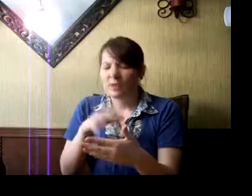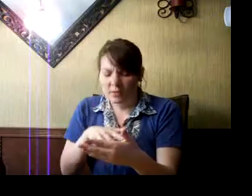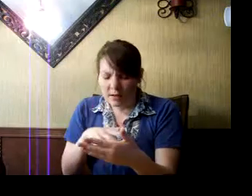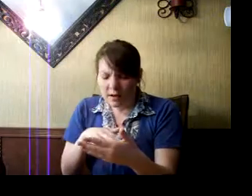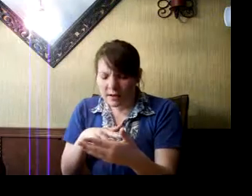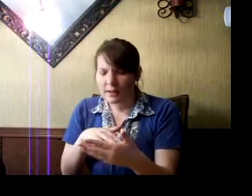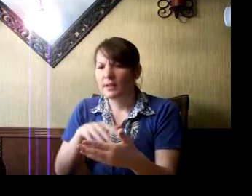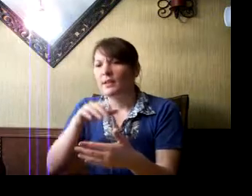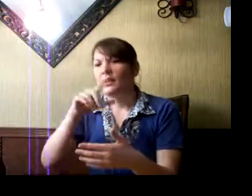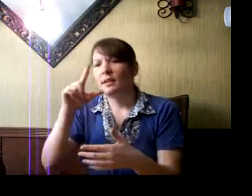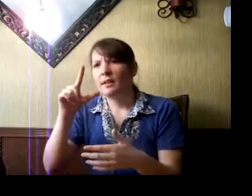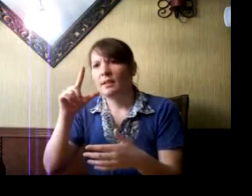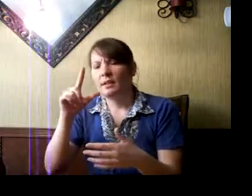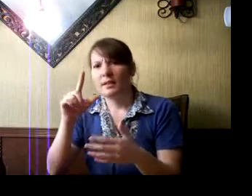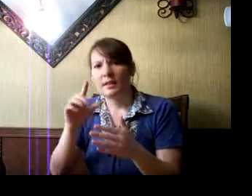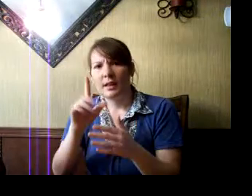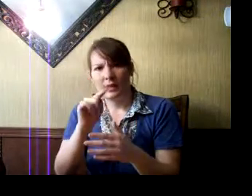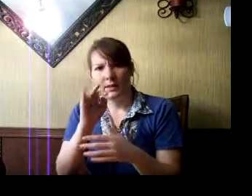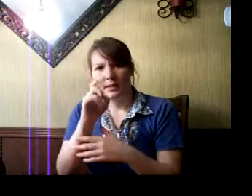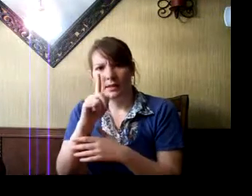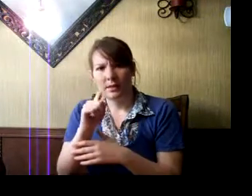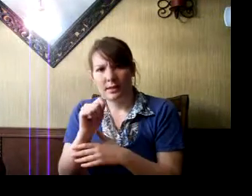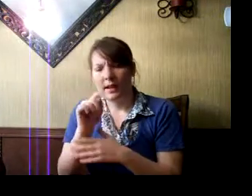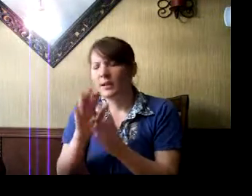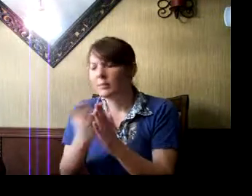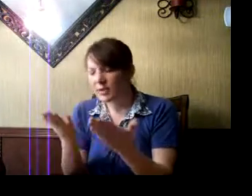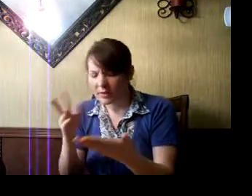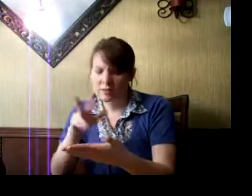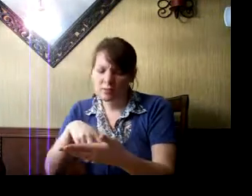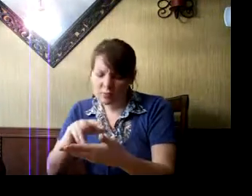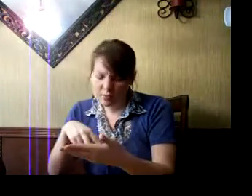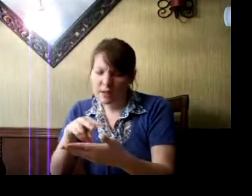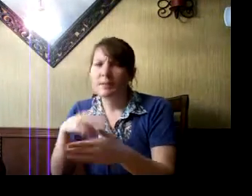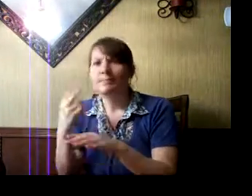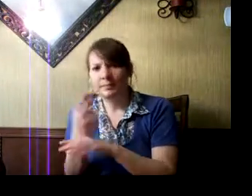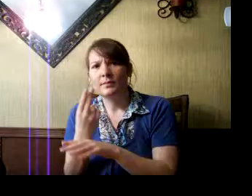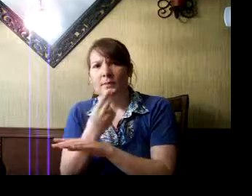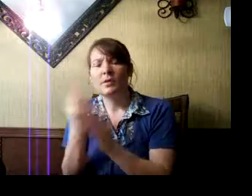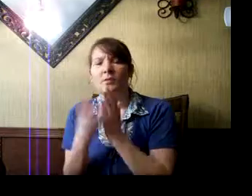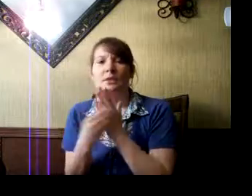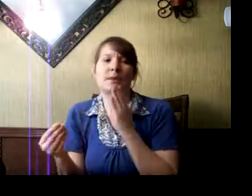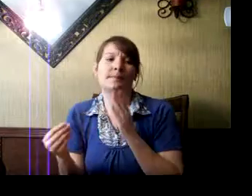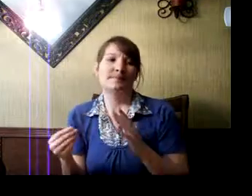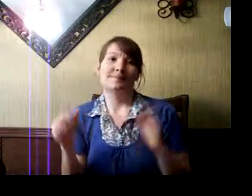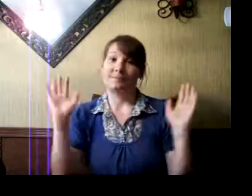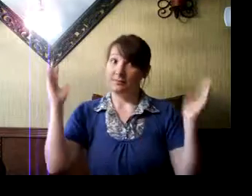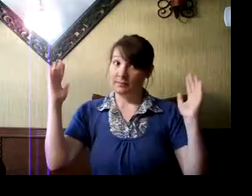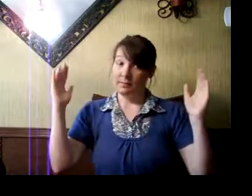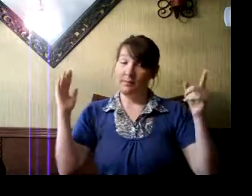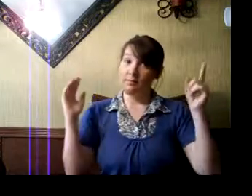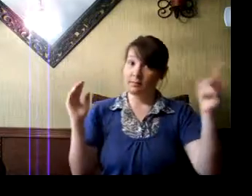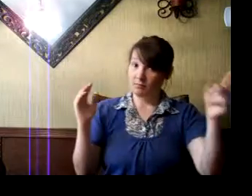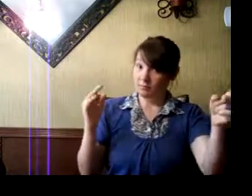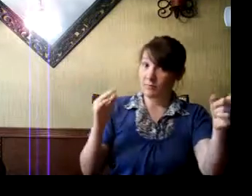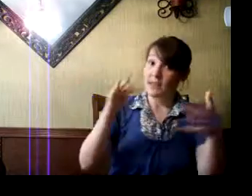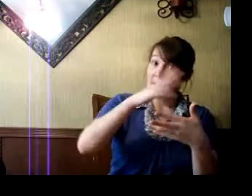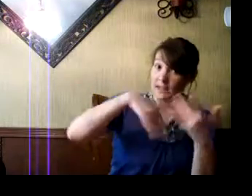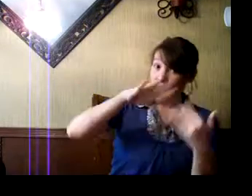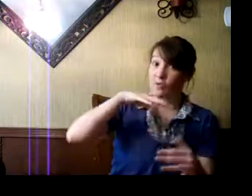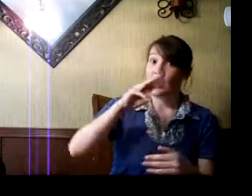In contrast, an interactive model would suggest or would flow like this. The